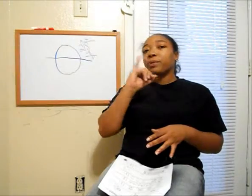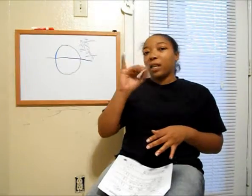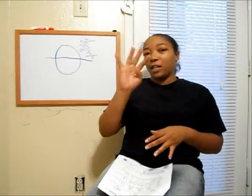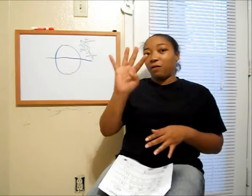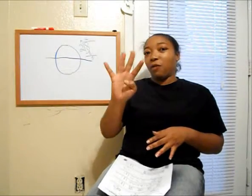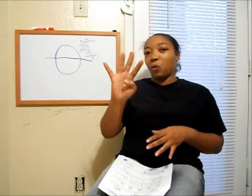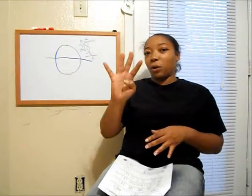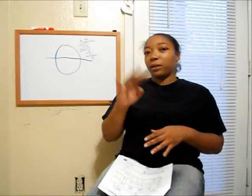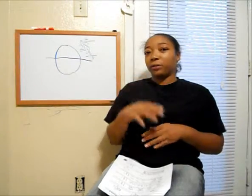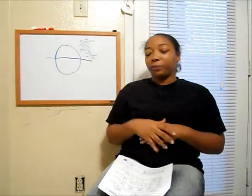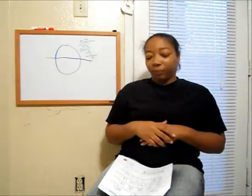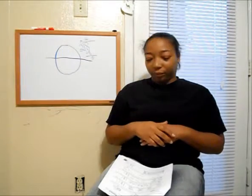is 4.